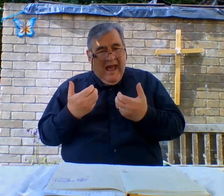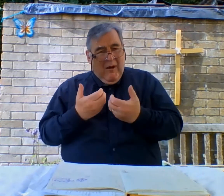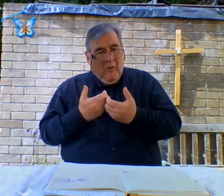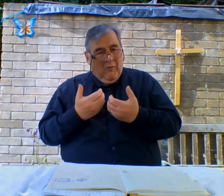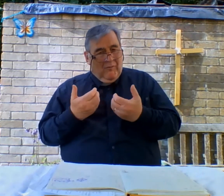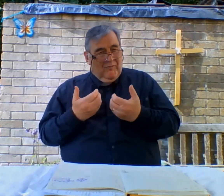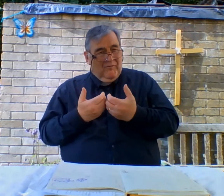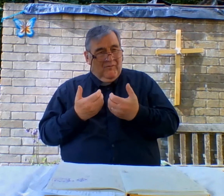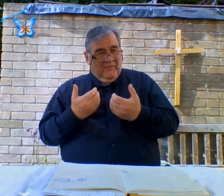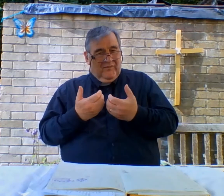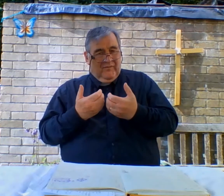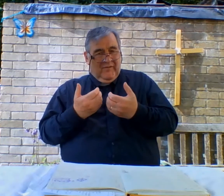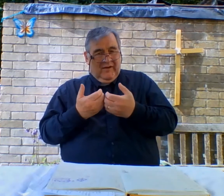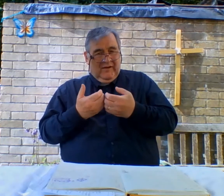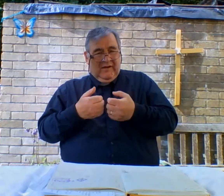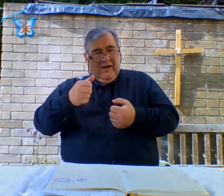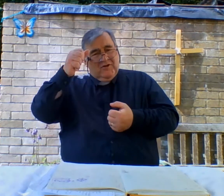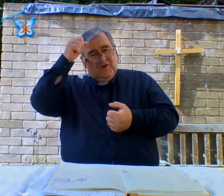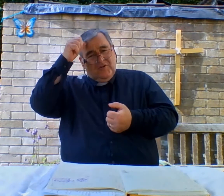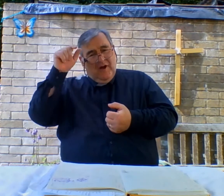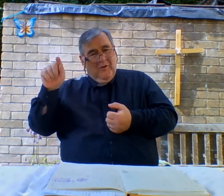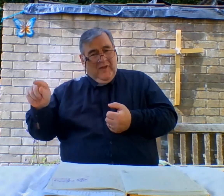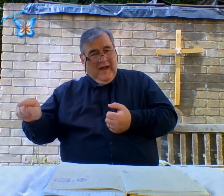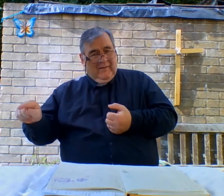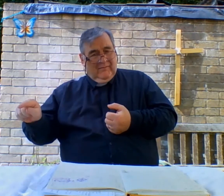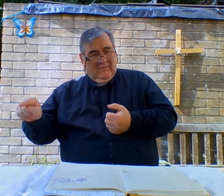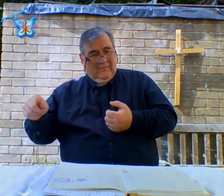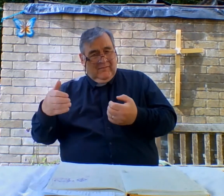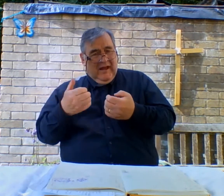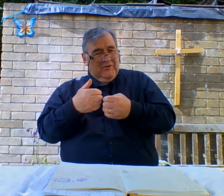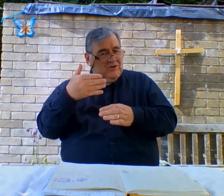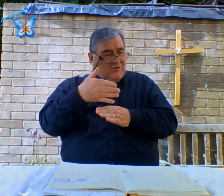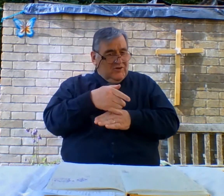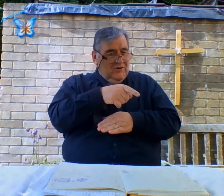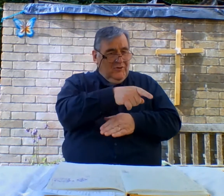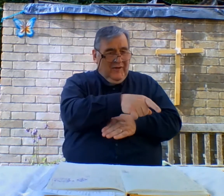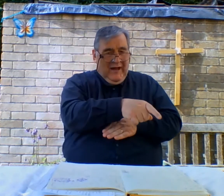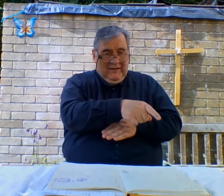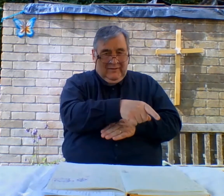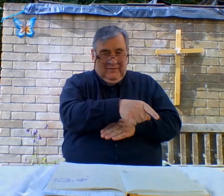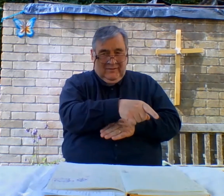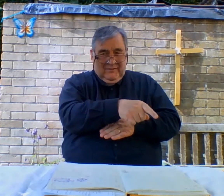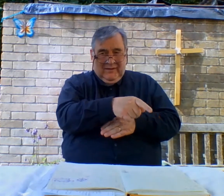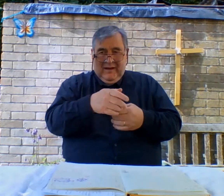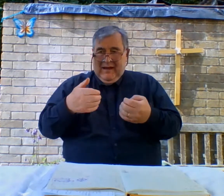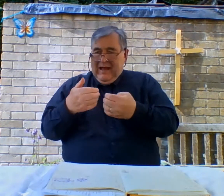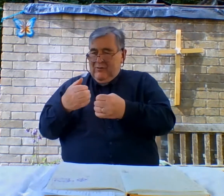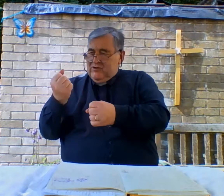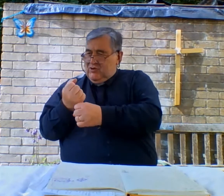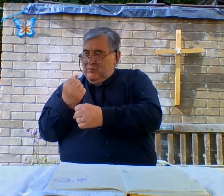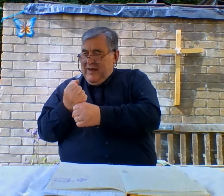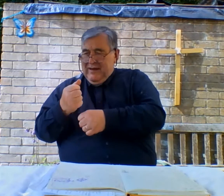How? How did you know that? How did you do that? How did you make